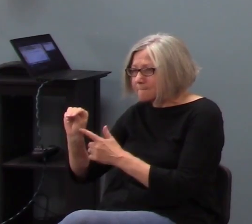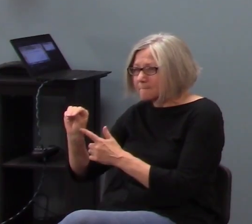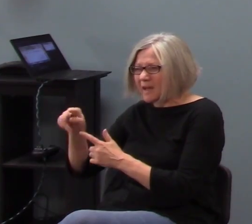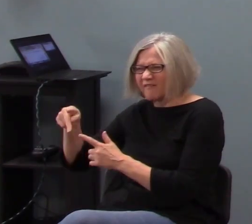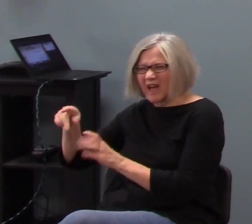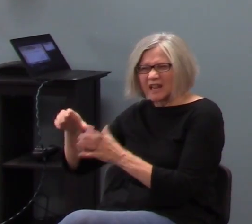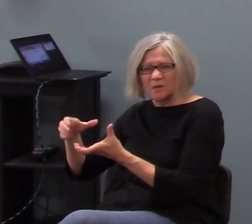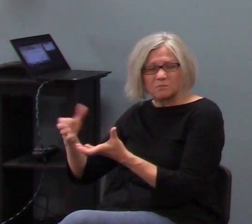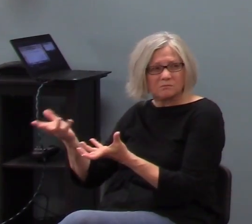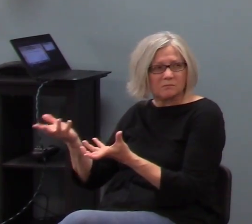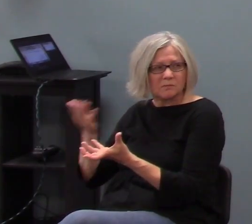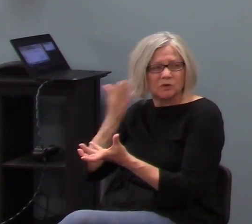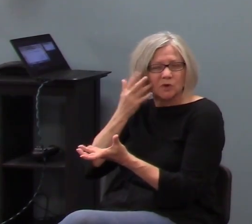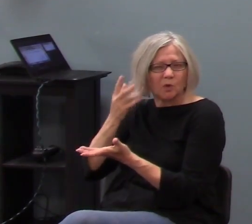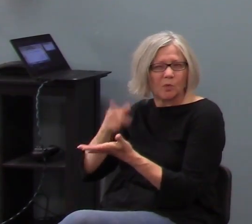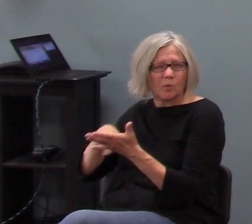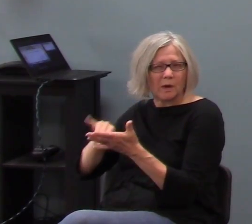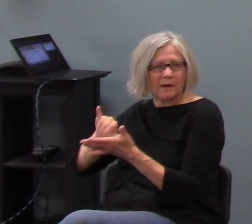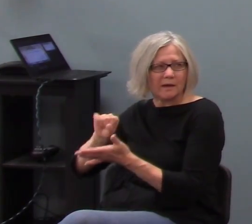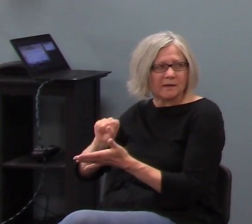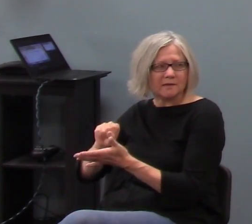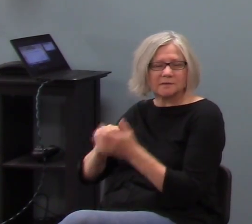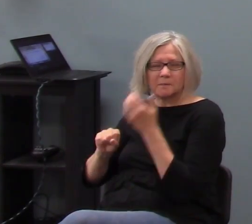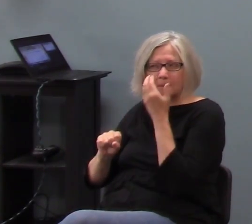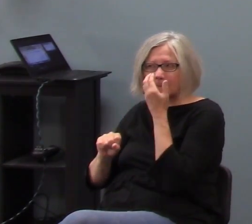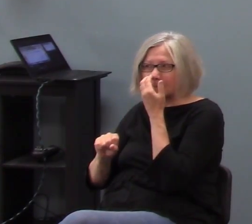Phylum, anybody know what that is?